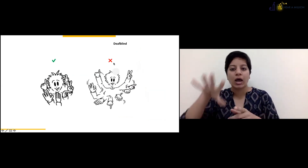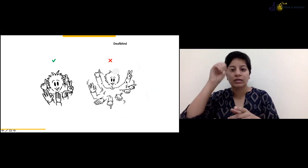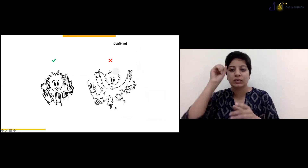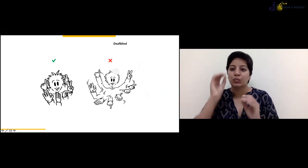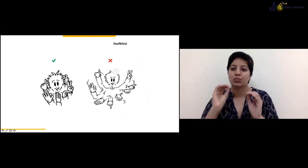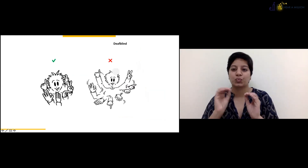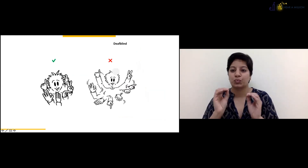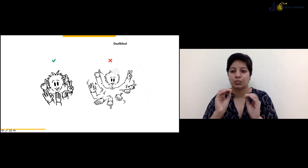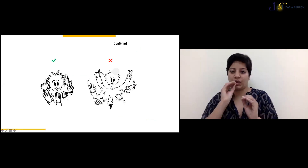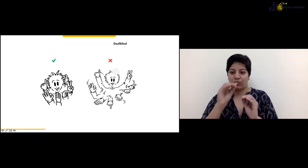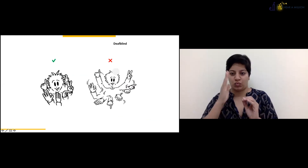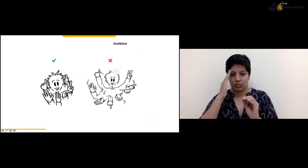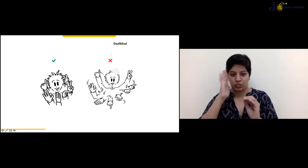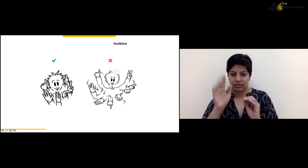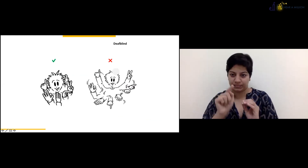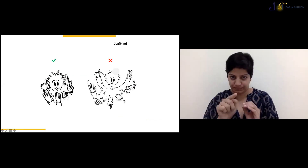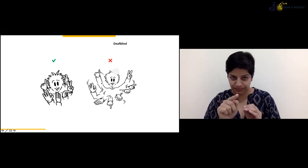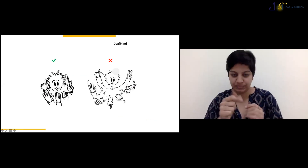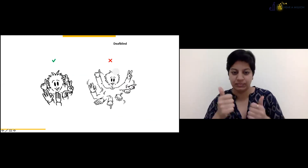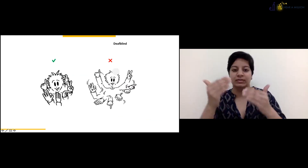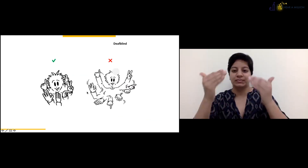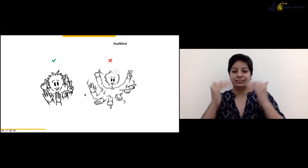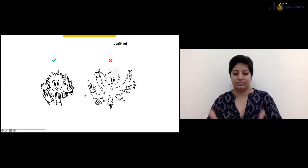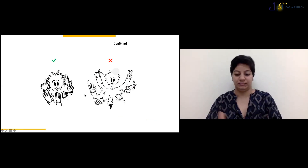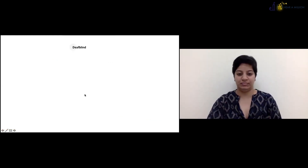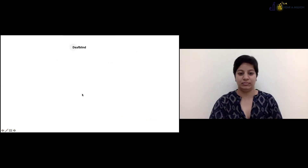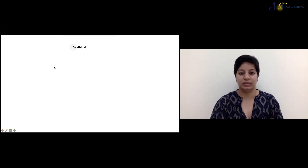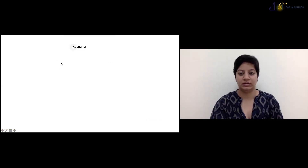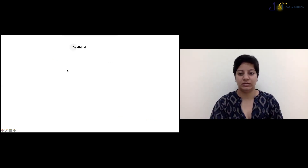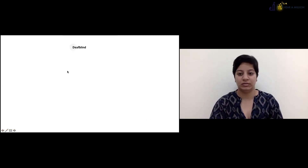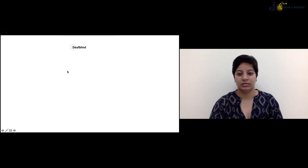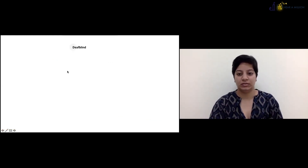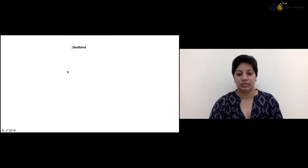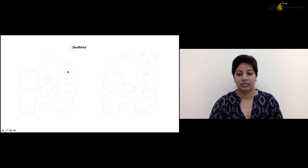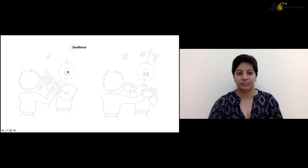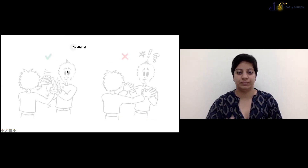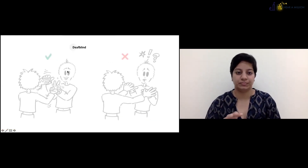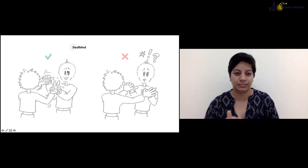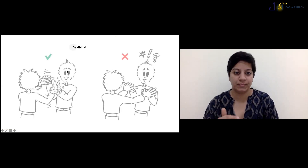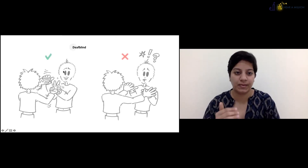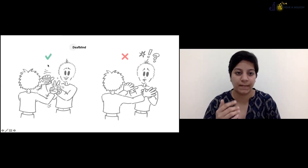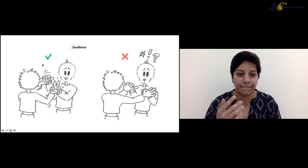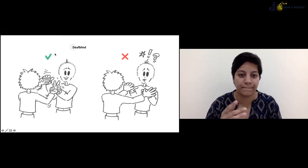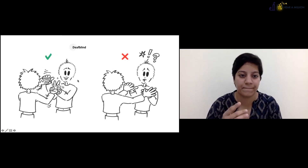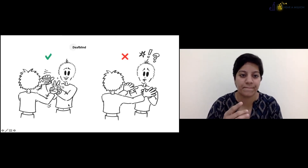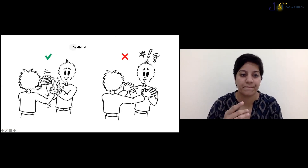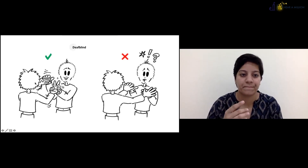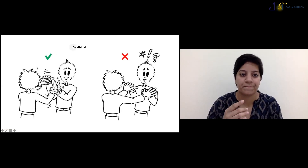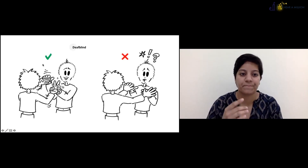spaces, small spaces, I cannot understand what he's doing. I want to inform this thing. I can understand it.